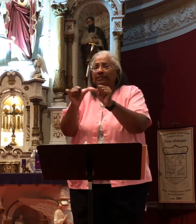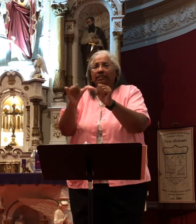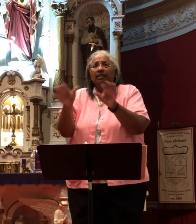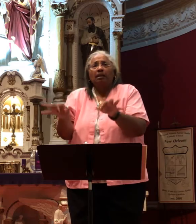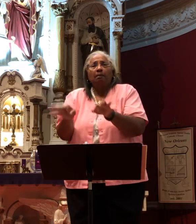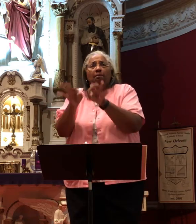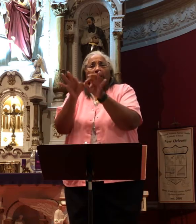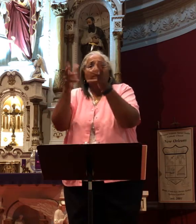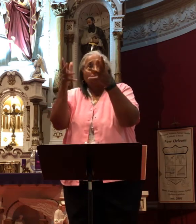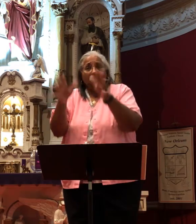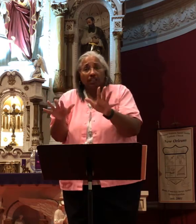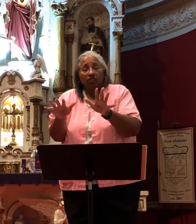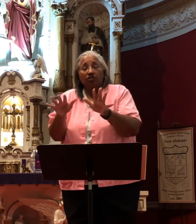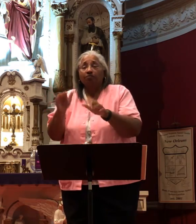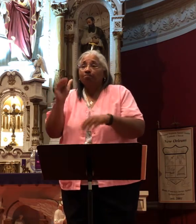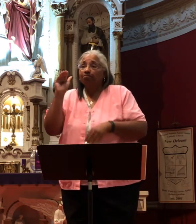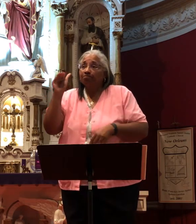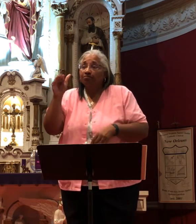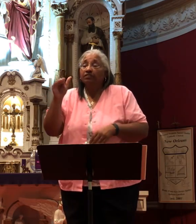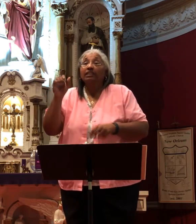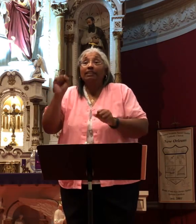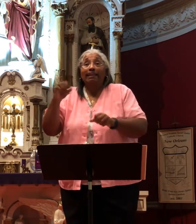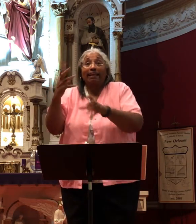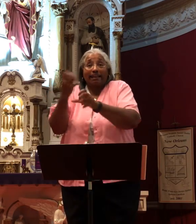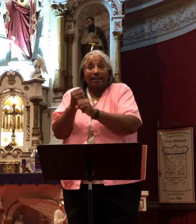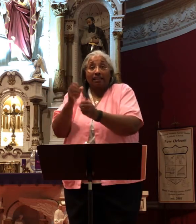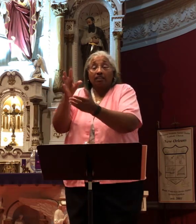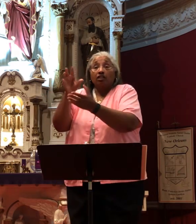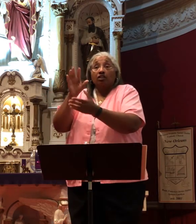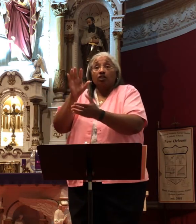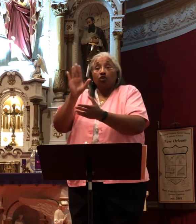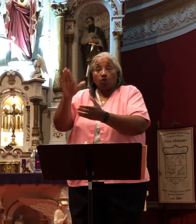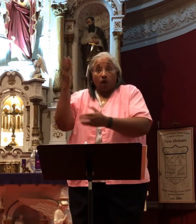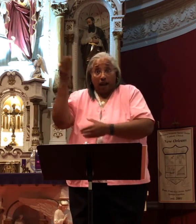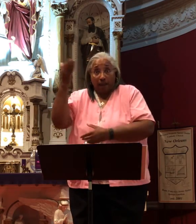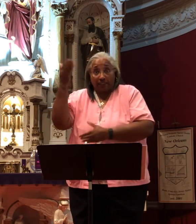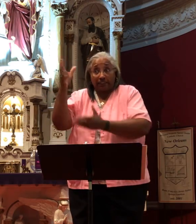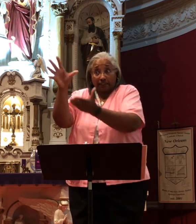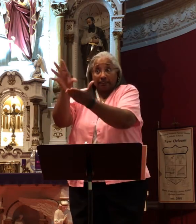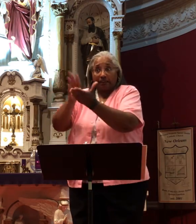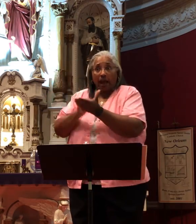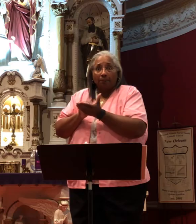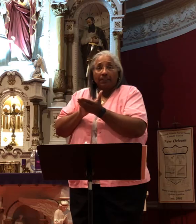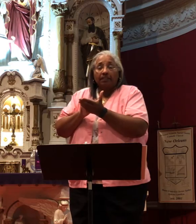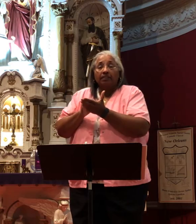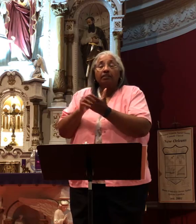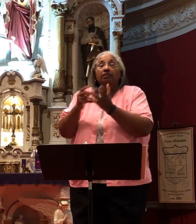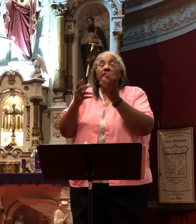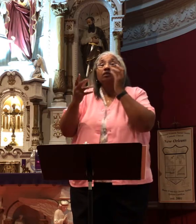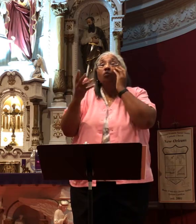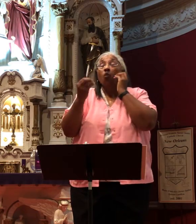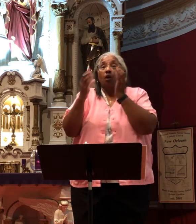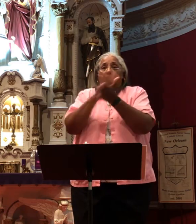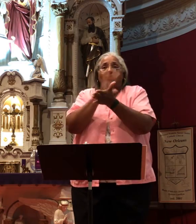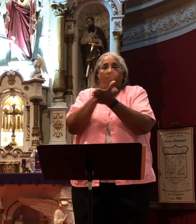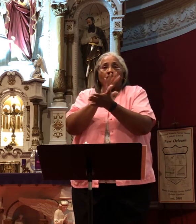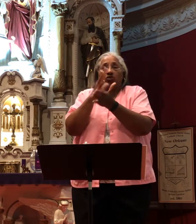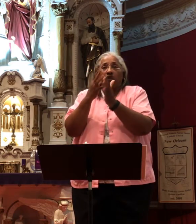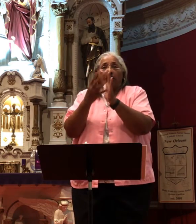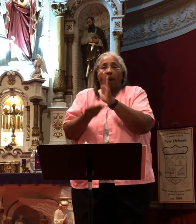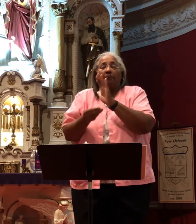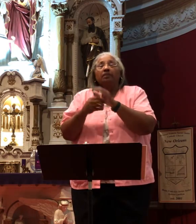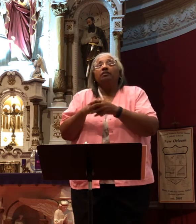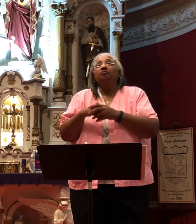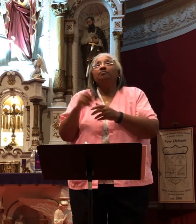Mass kept asking him for a copy of his homily. And he kept forgetting to bring her a